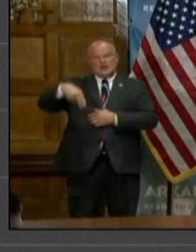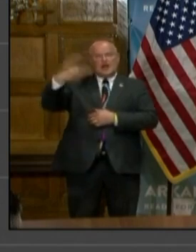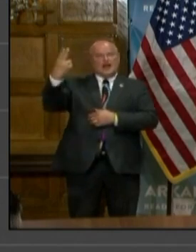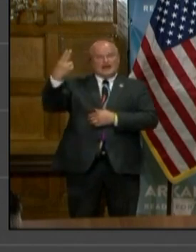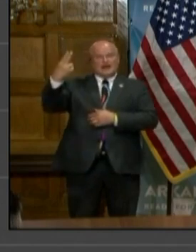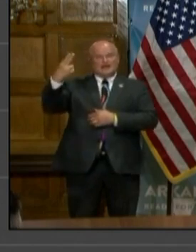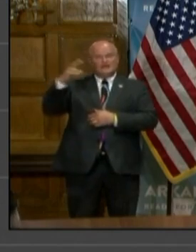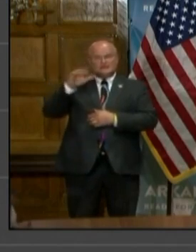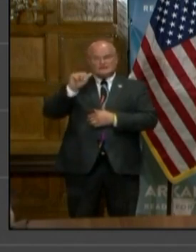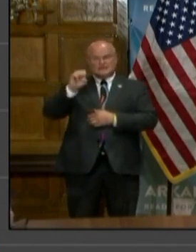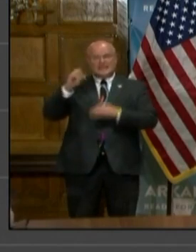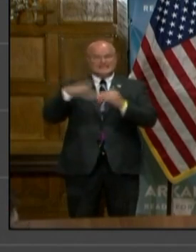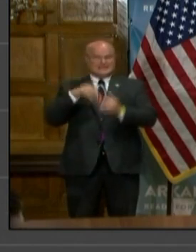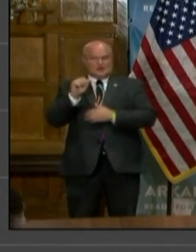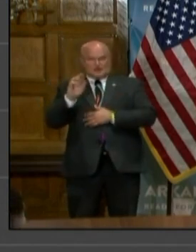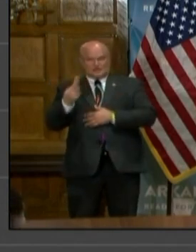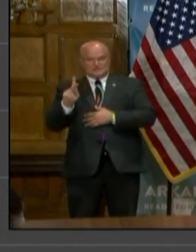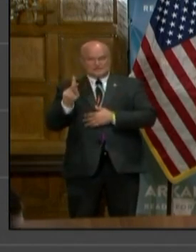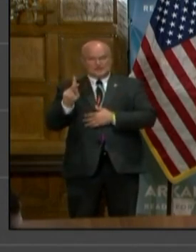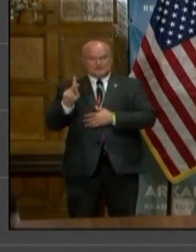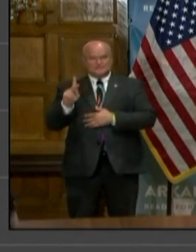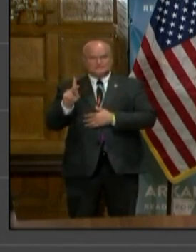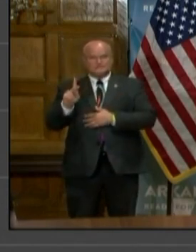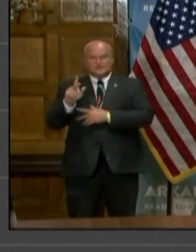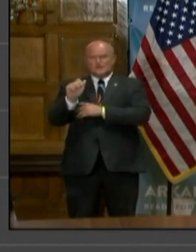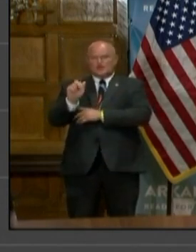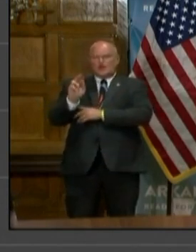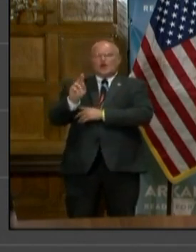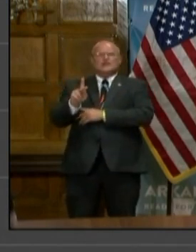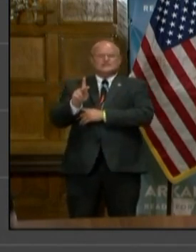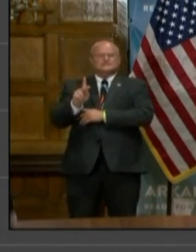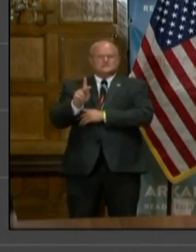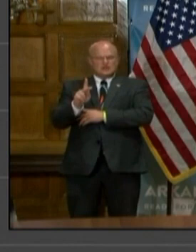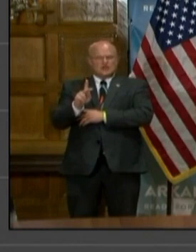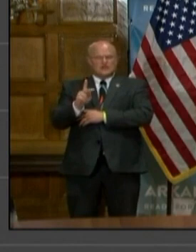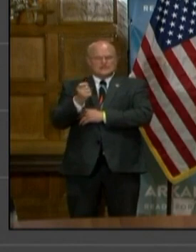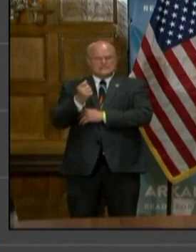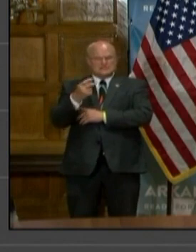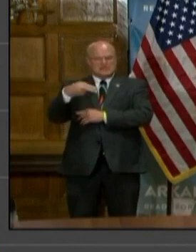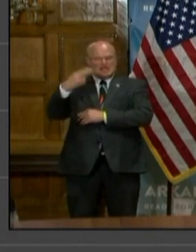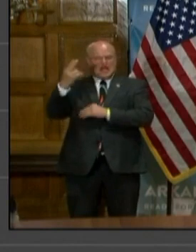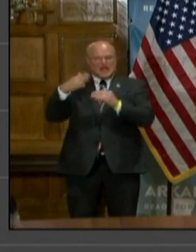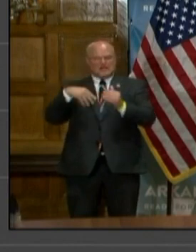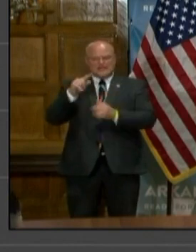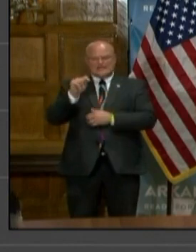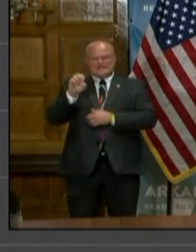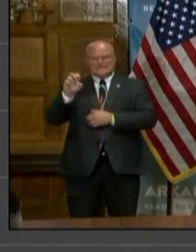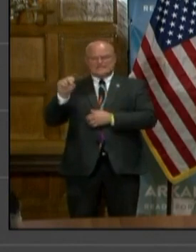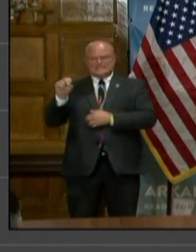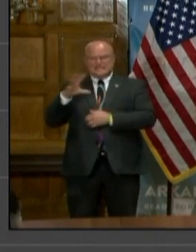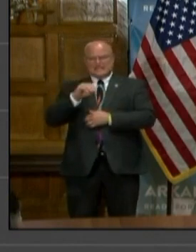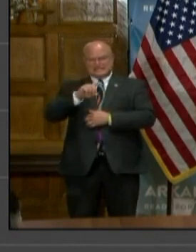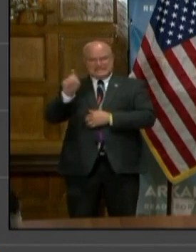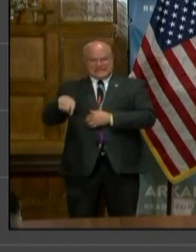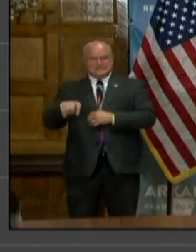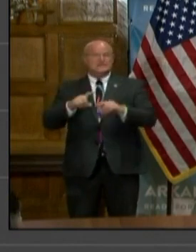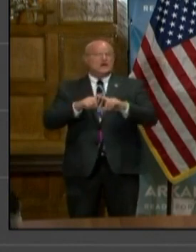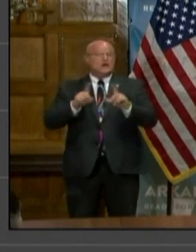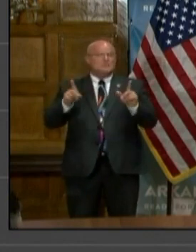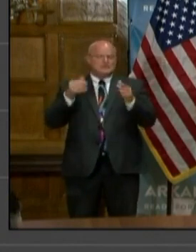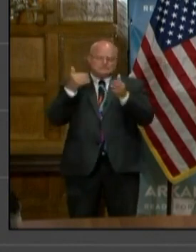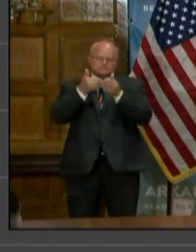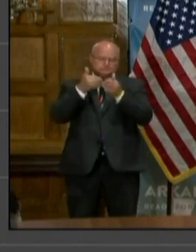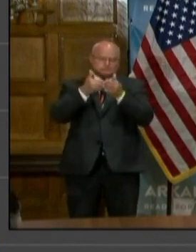higher caseload than Arkansas. And Arkansas is a little bit higher than Tennessee and Texas, but they're